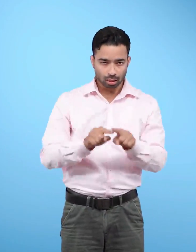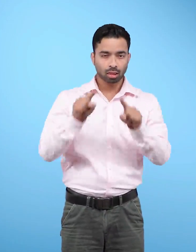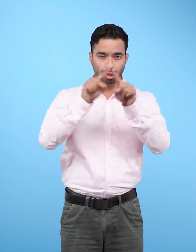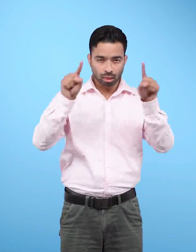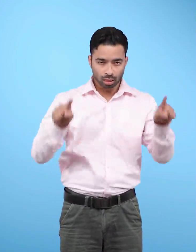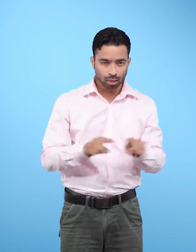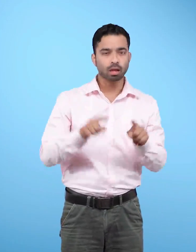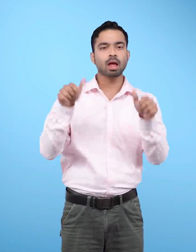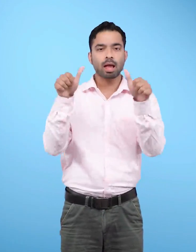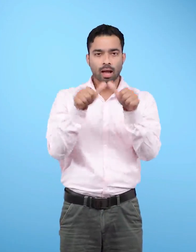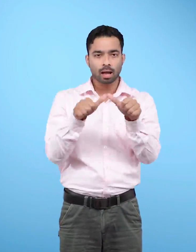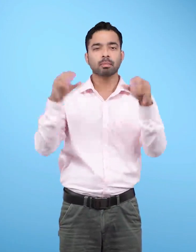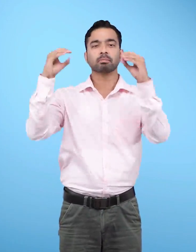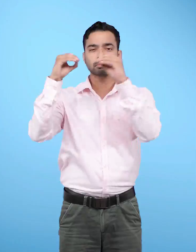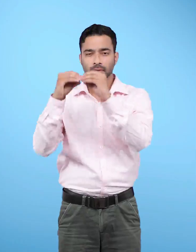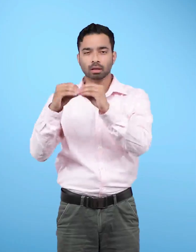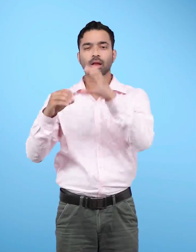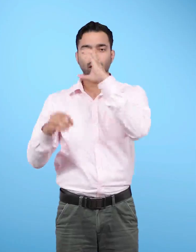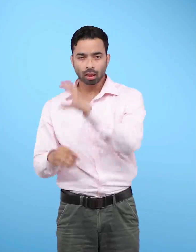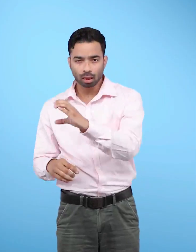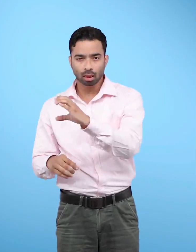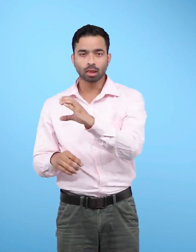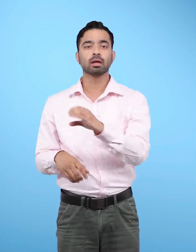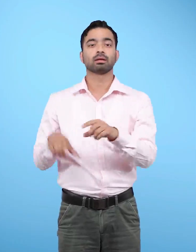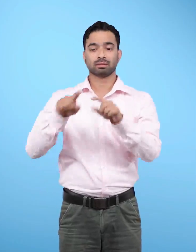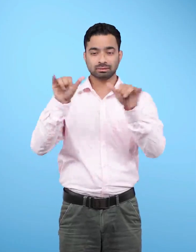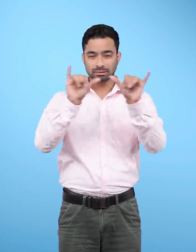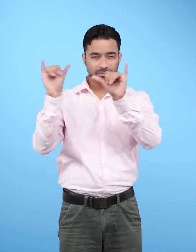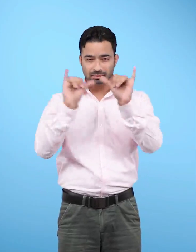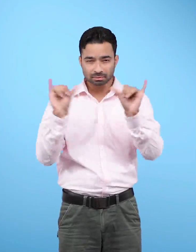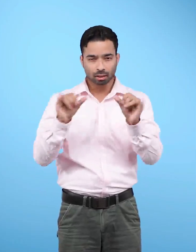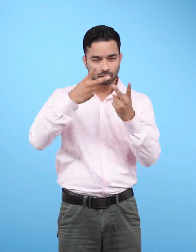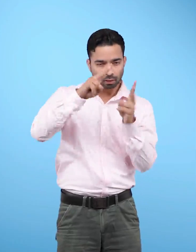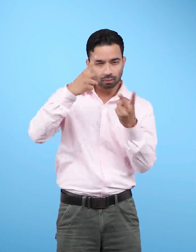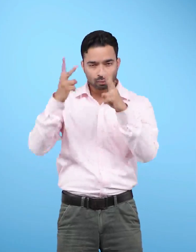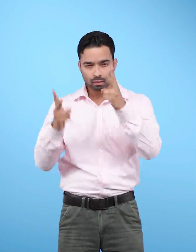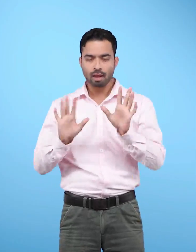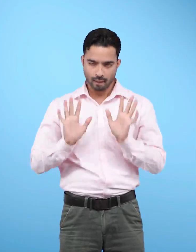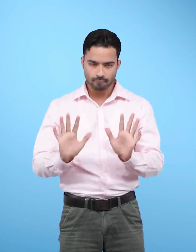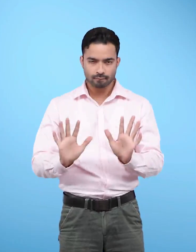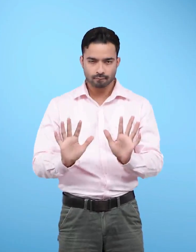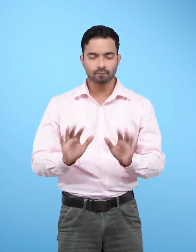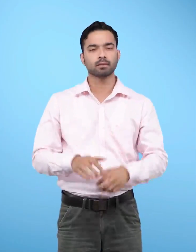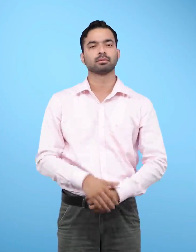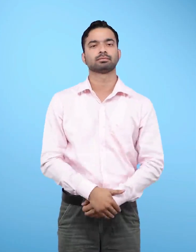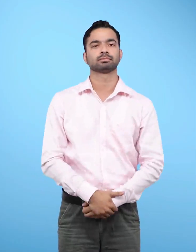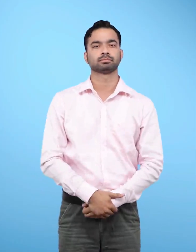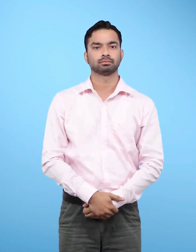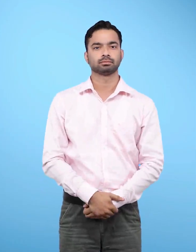trying his luck in making the boundary for land with area 800 square meters.